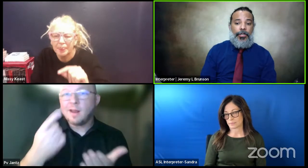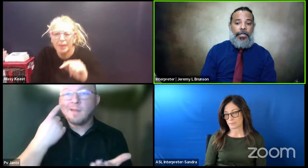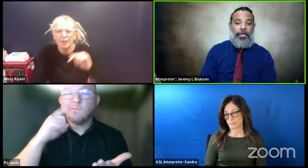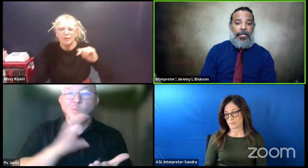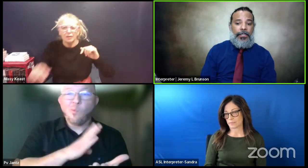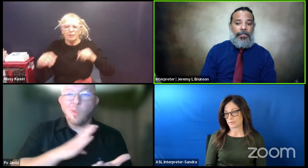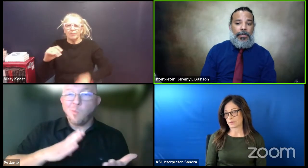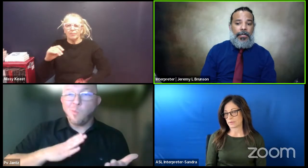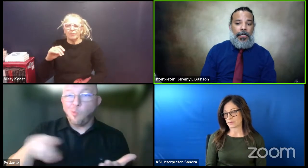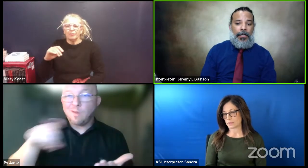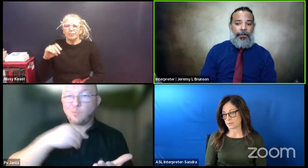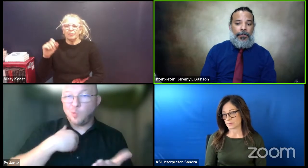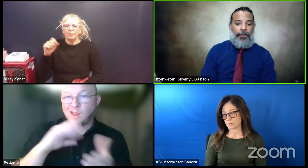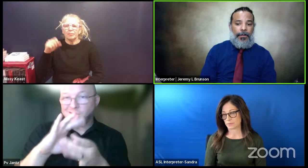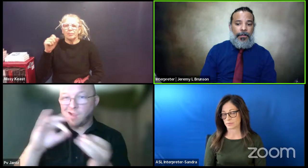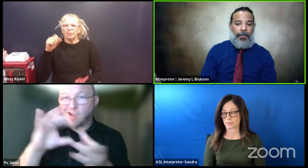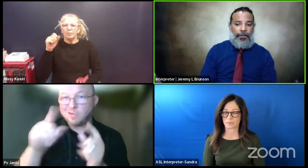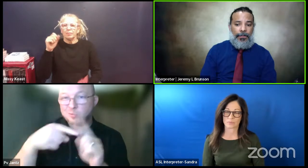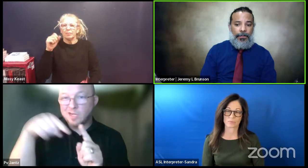Commissioner Keast,